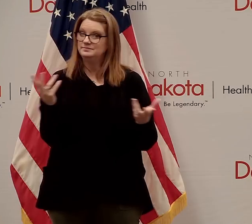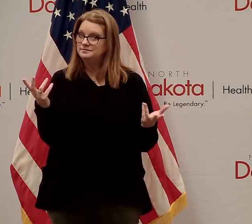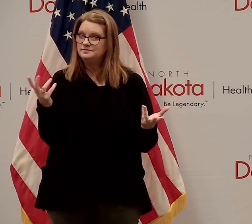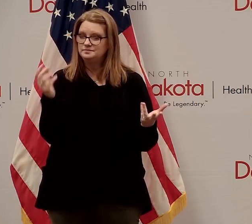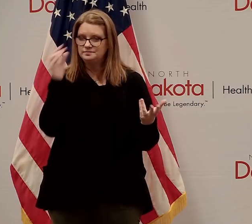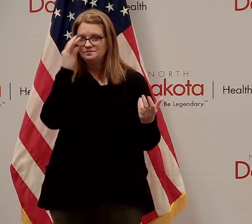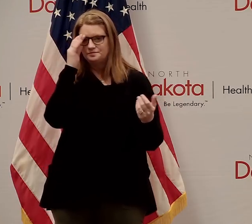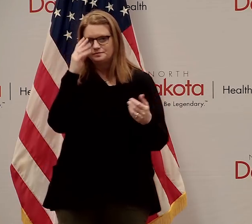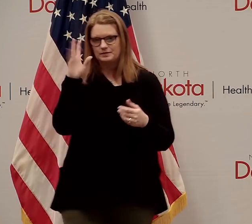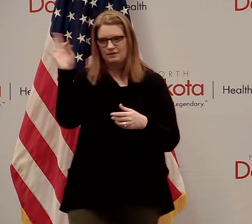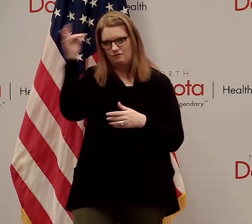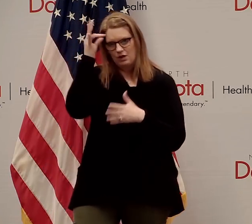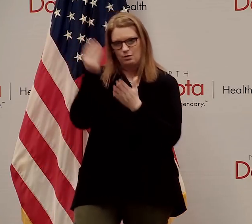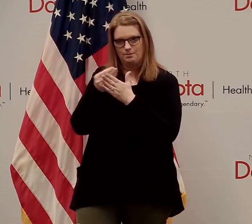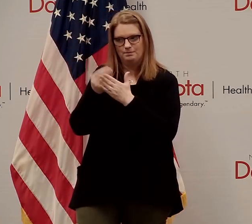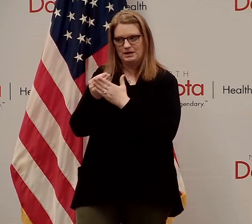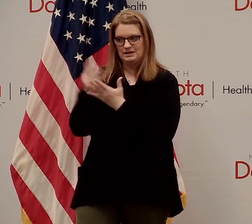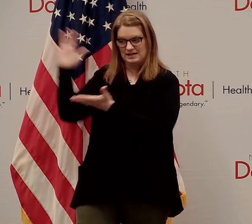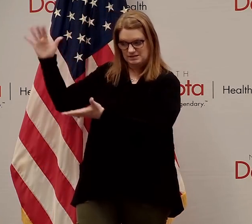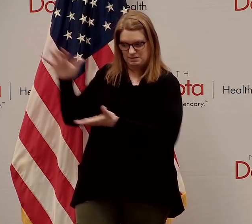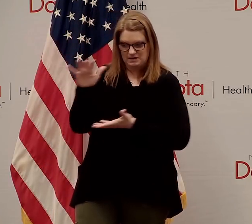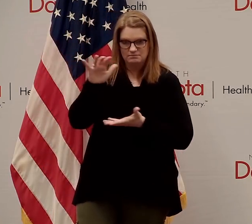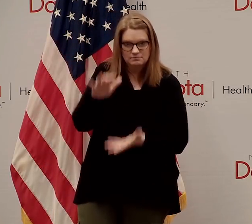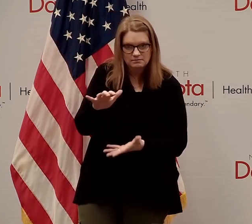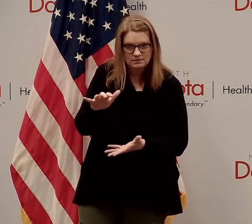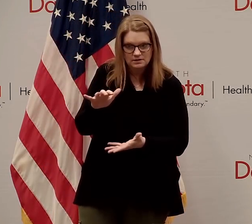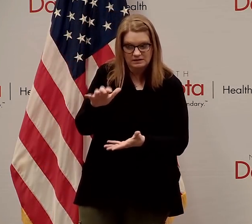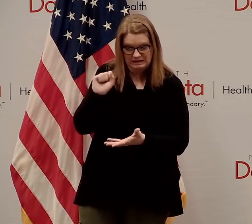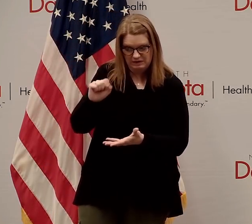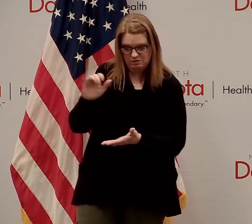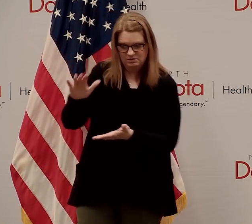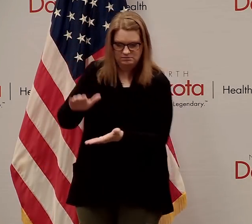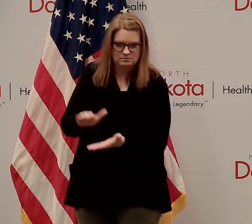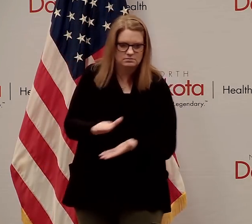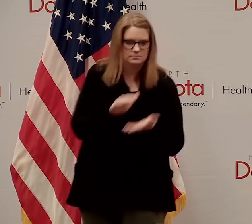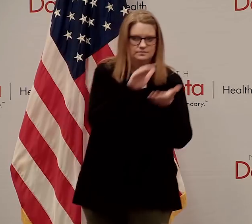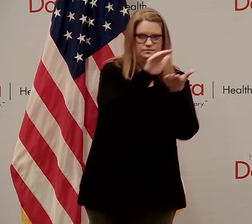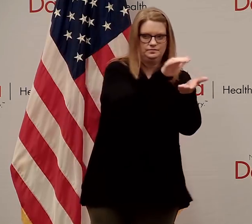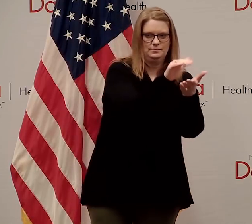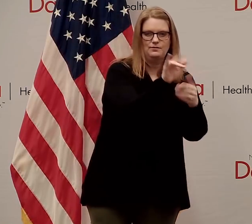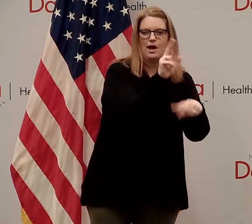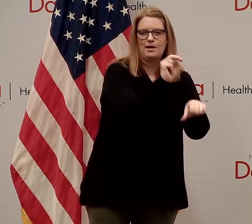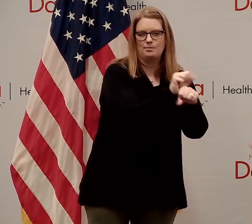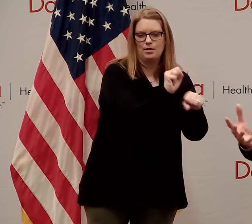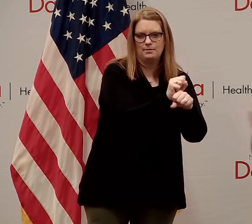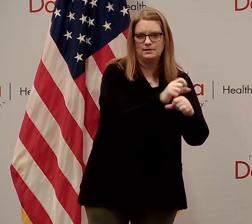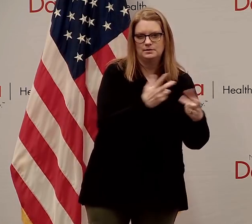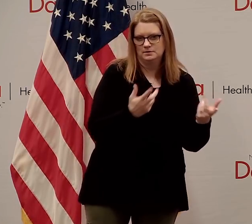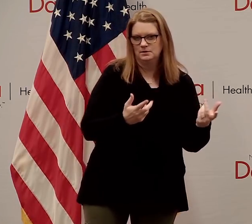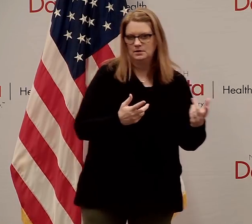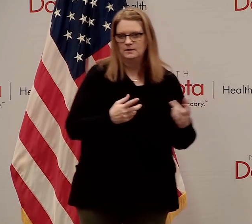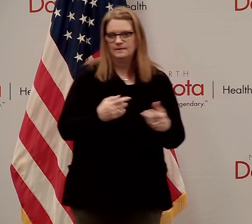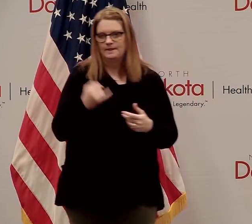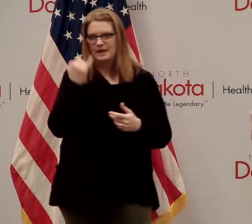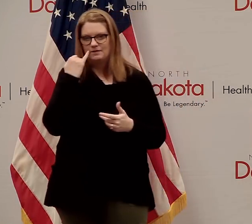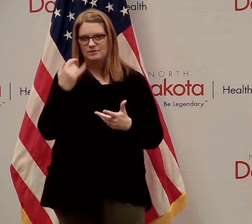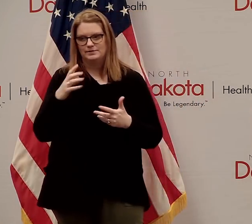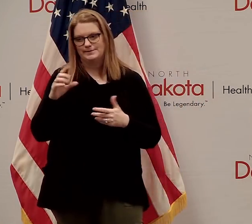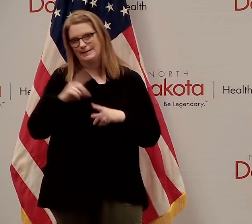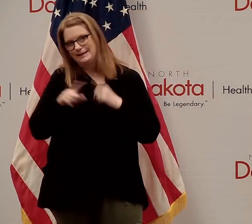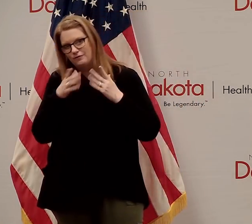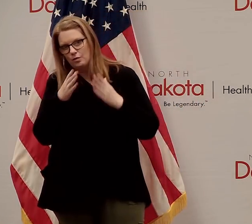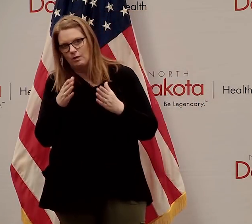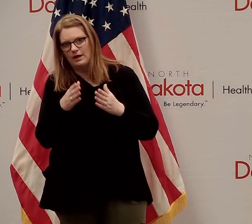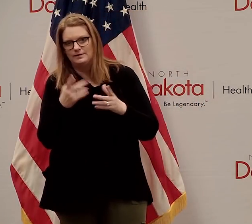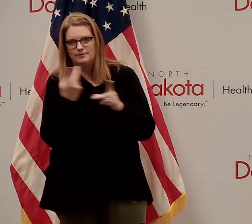the federal funding that's already been appropriated to be used for that could make a lot of sense. If there's another way to fill that, then we would